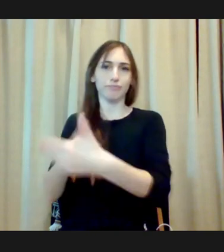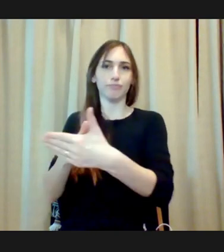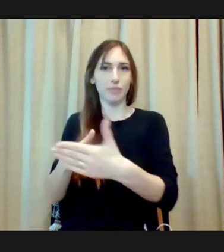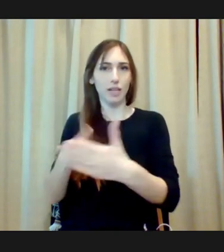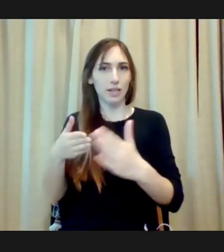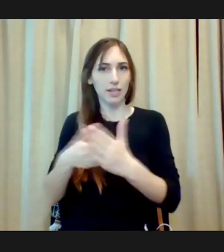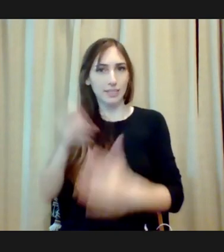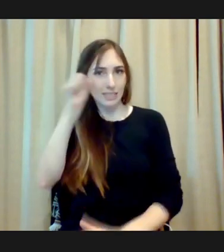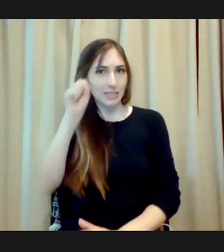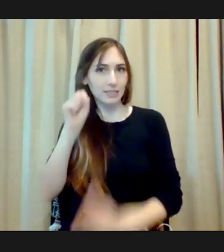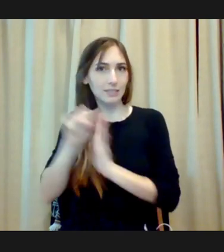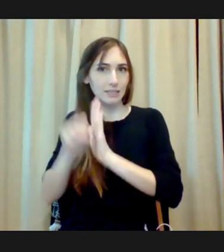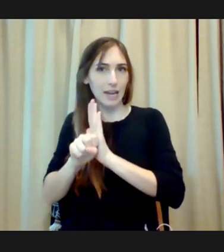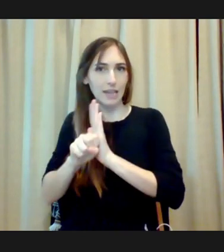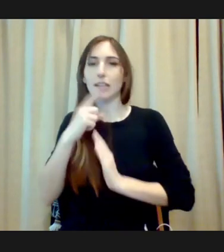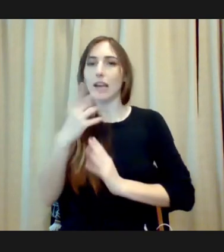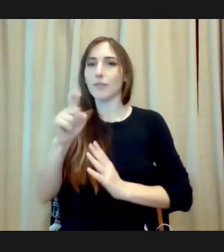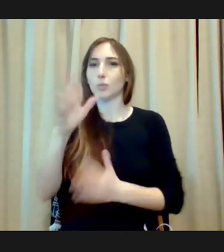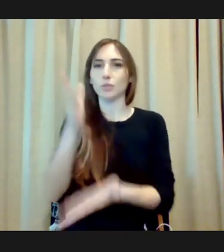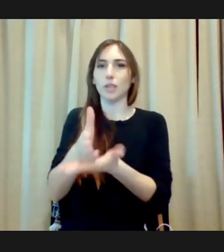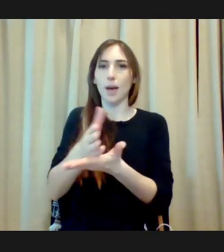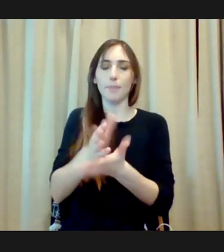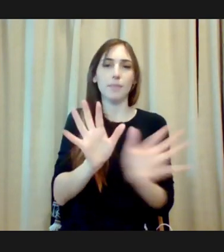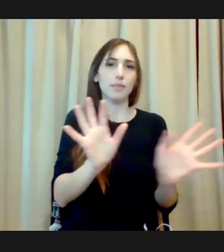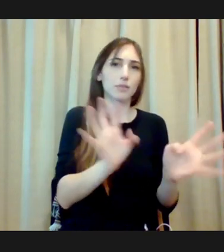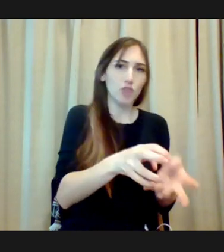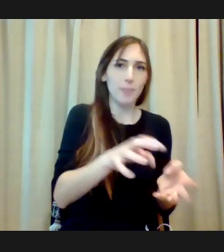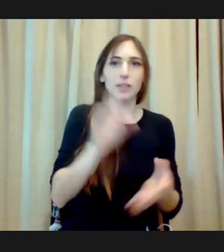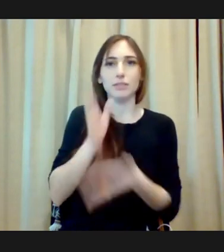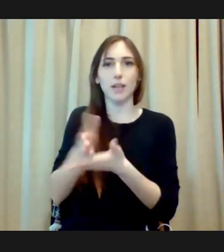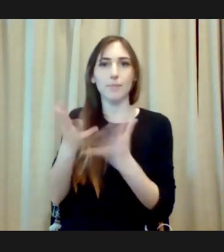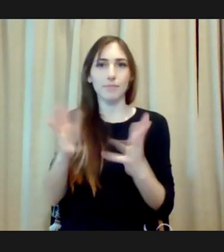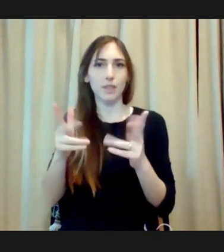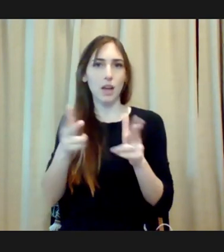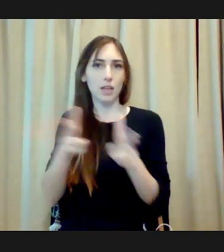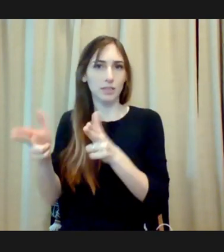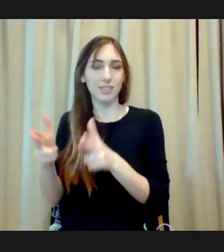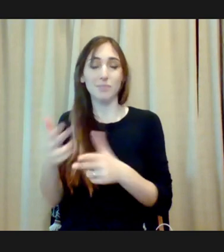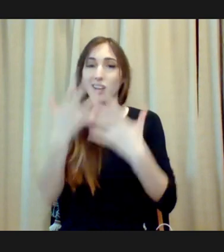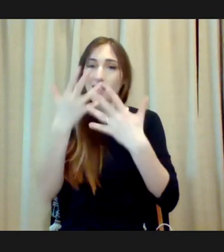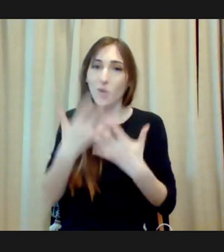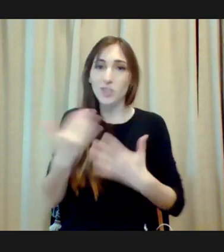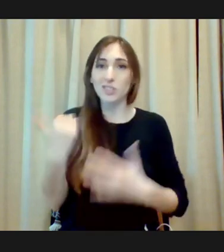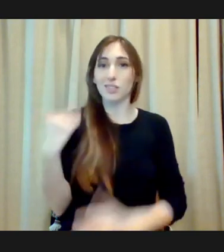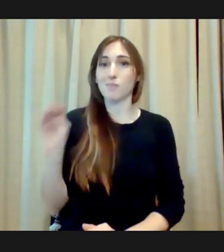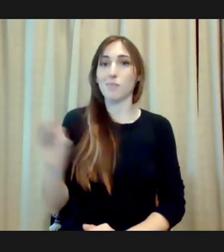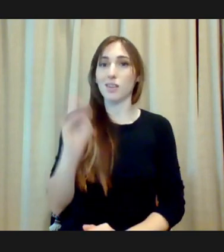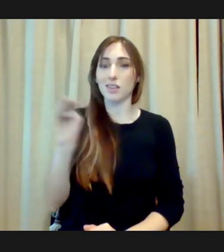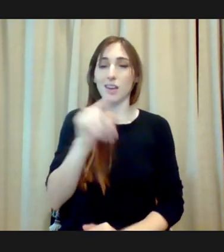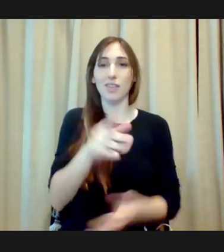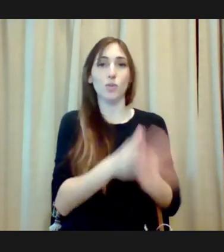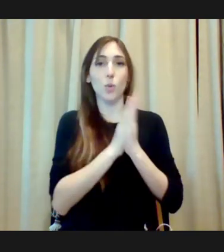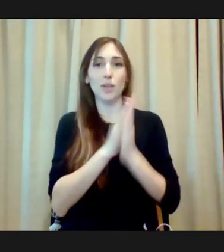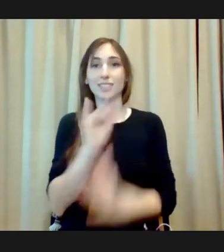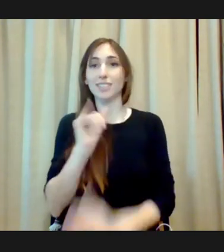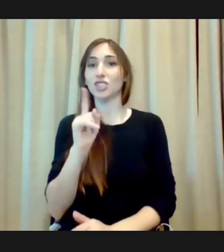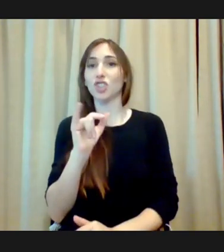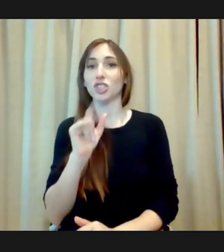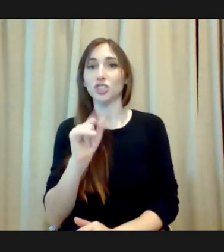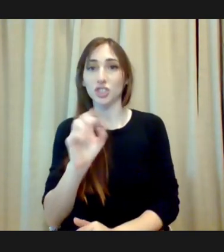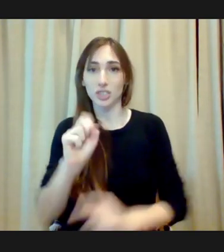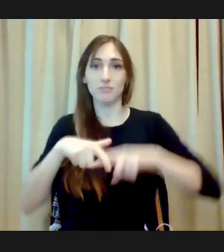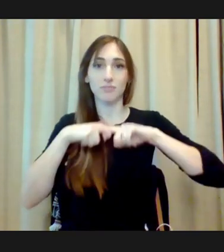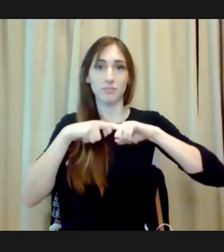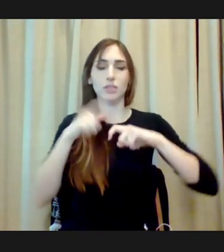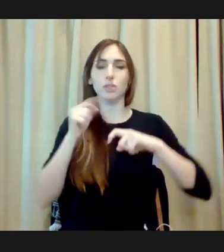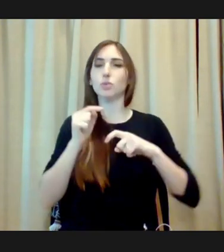hunting there. Unfortunately, on Monday, the injunction that they requested to halt any hunting and trapping